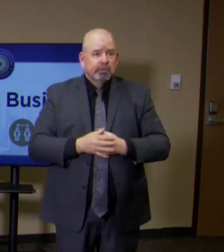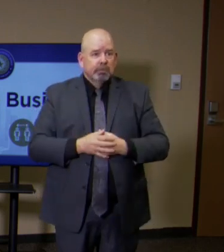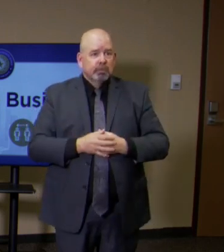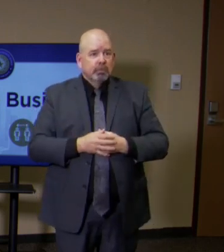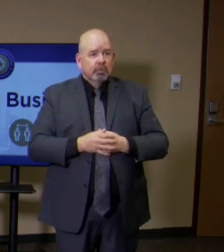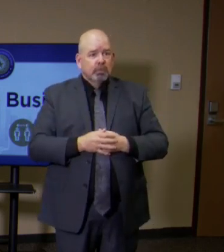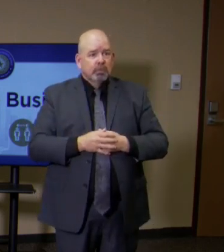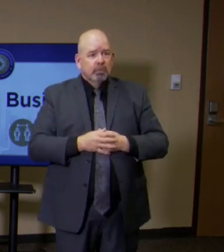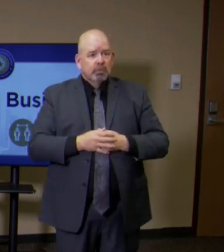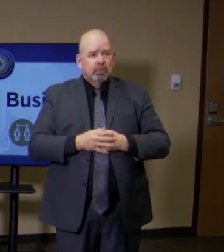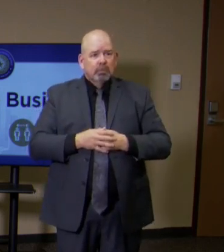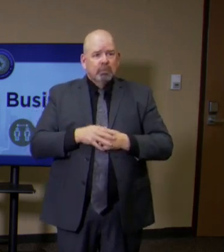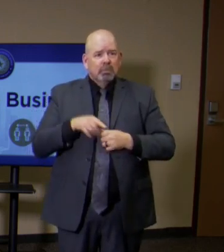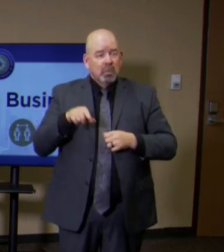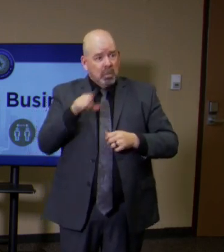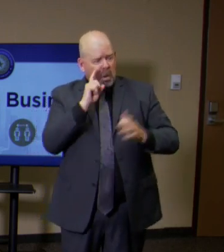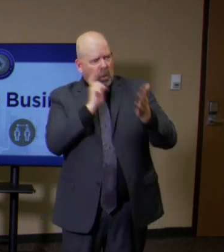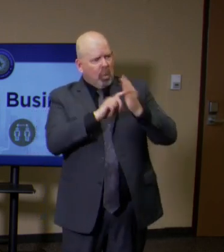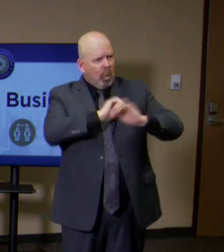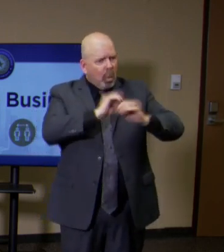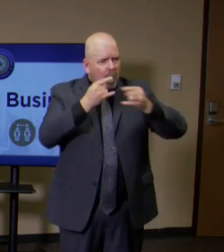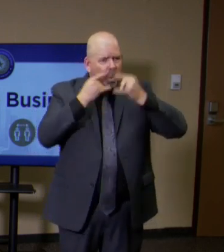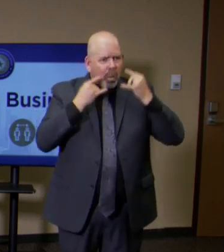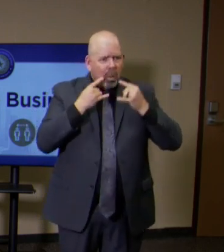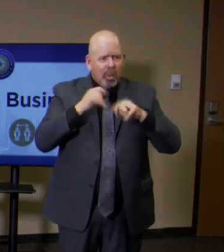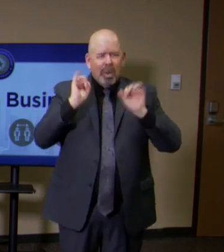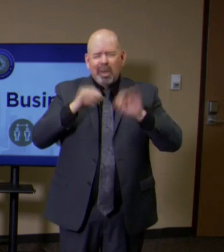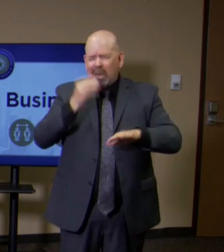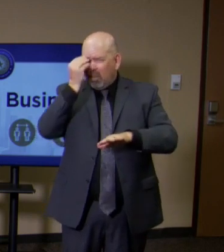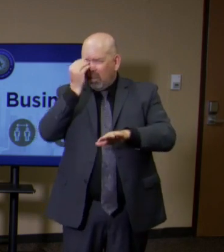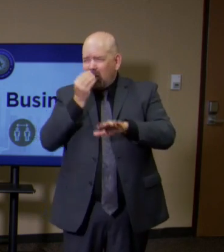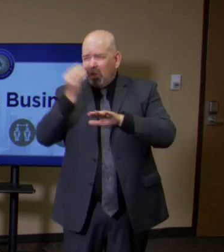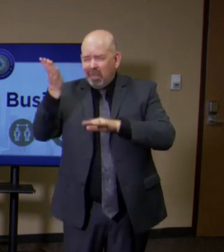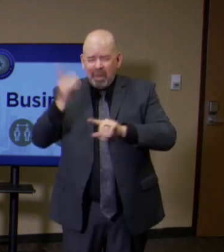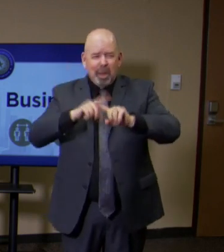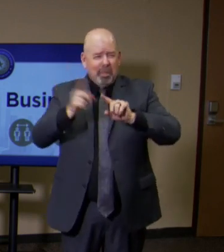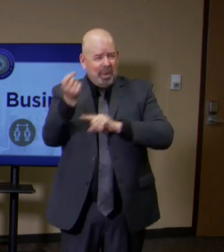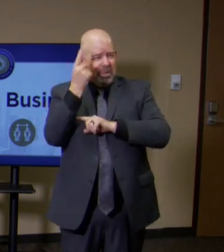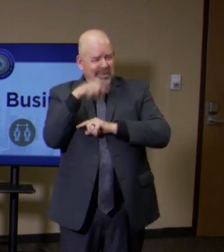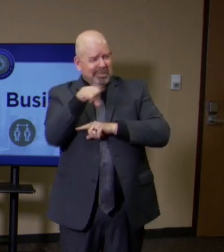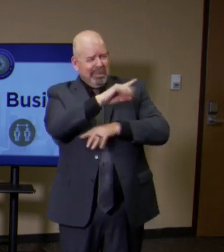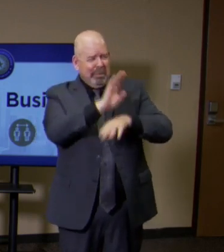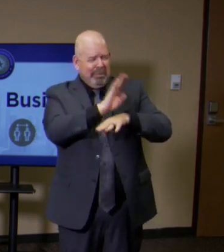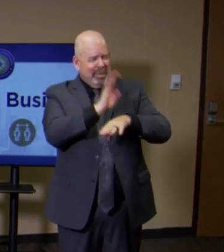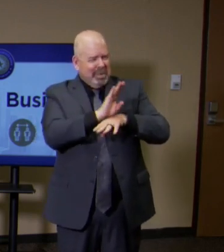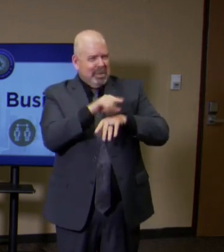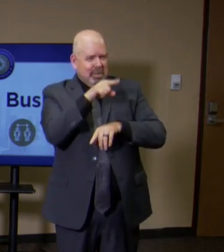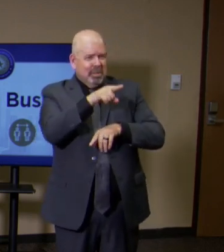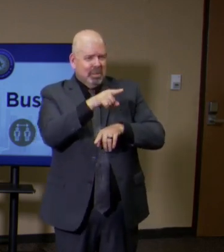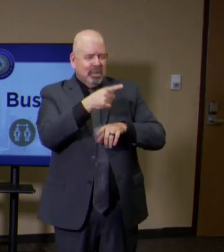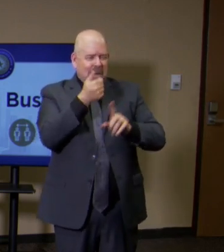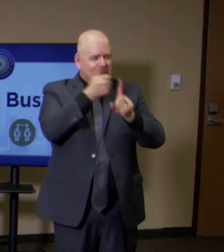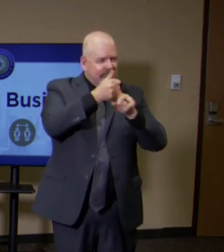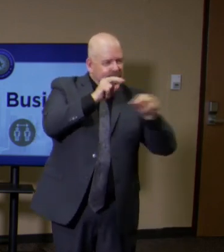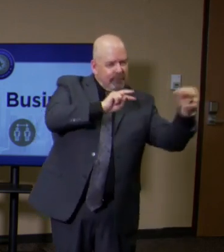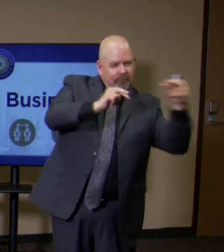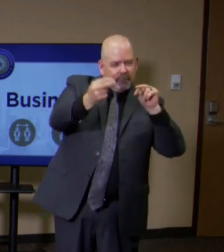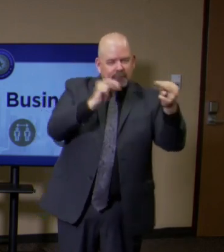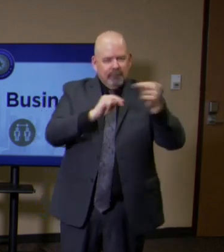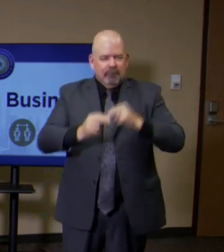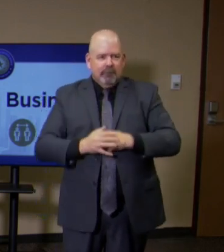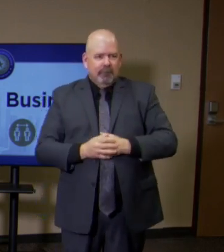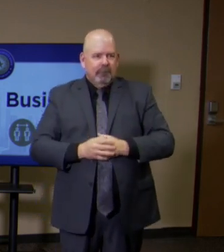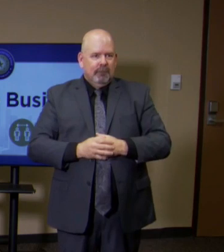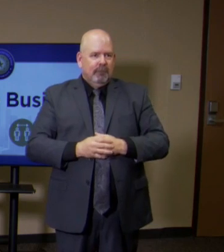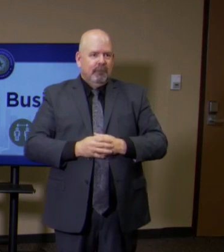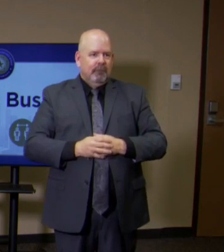about doing that. Any other questions? Just on the status of, you released a statement, I know, responding